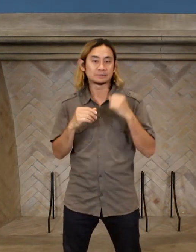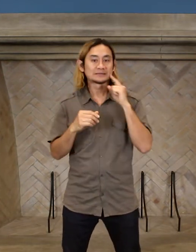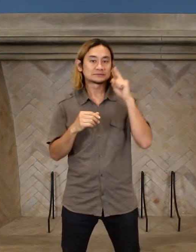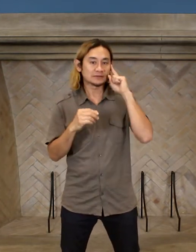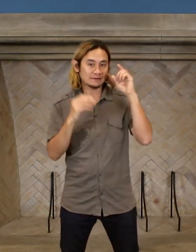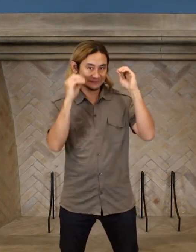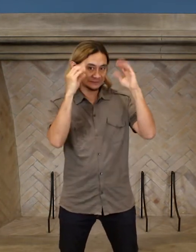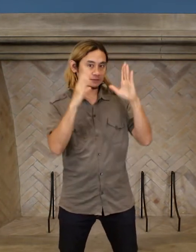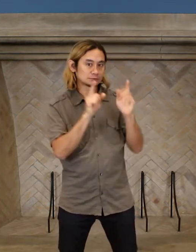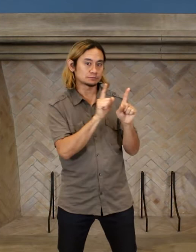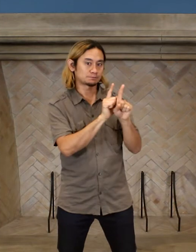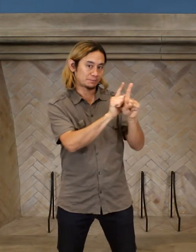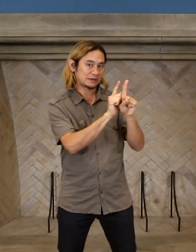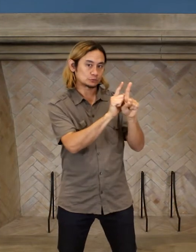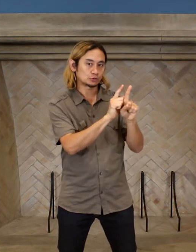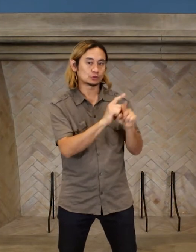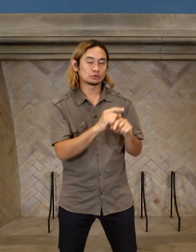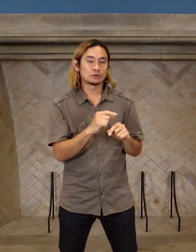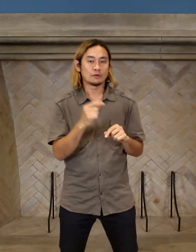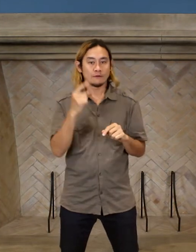my deaf teacher, and my mentor,